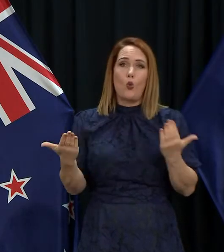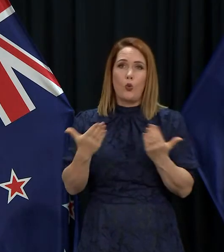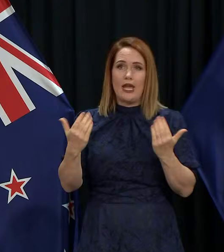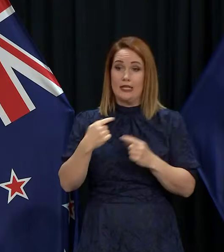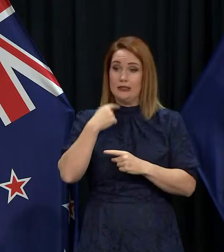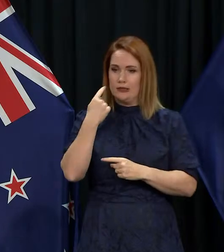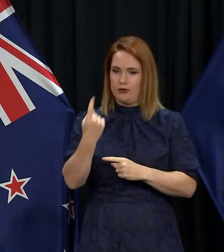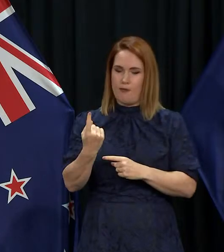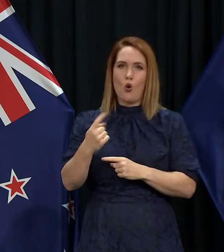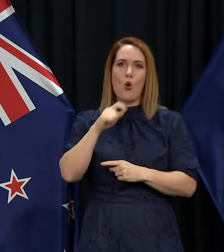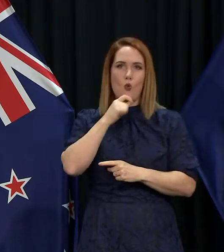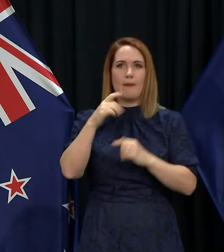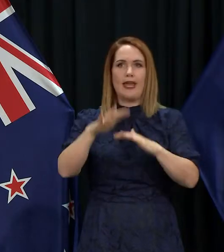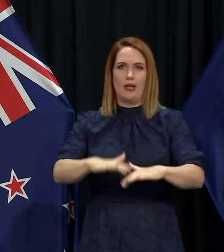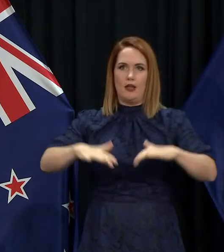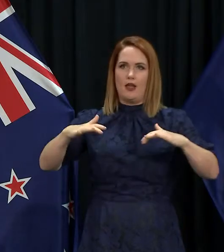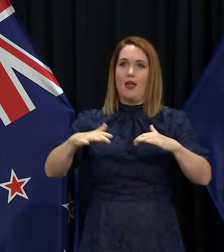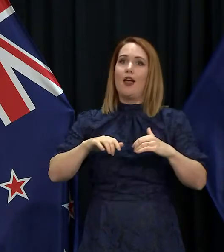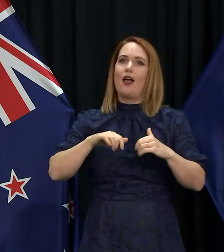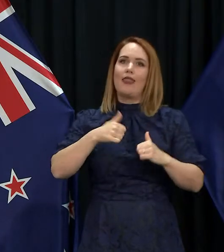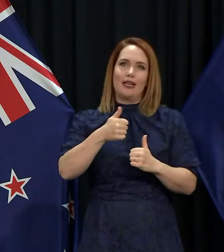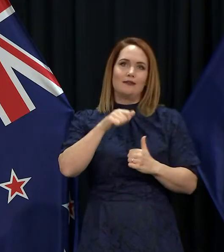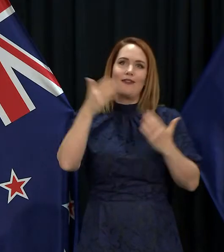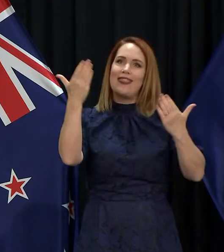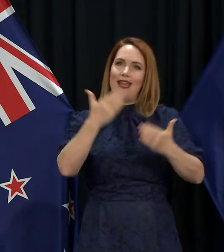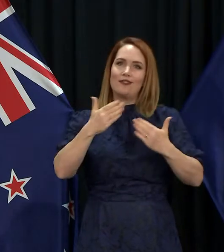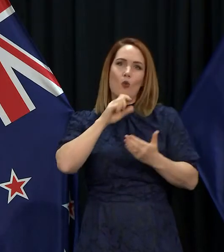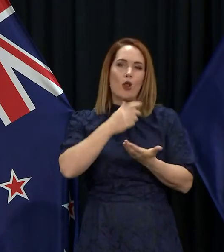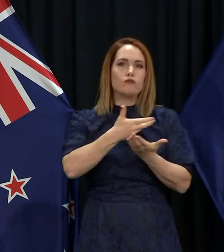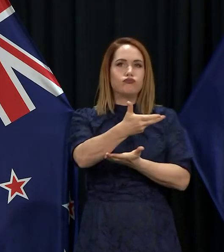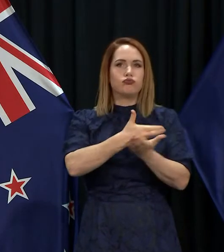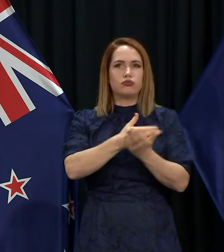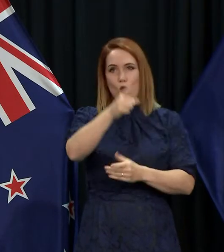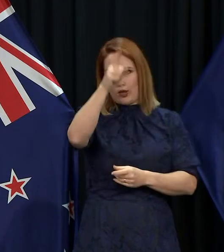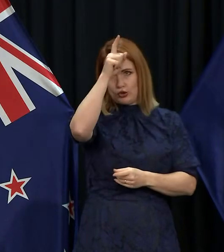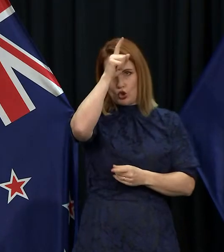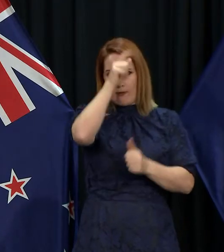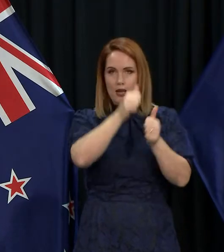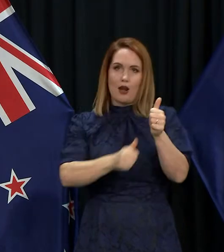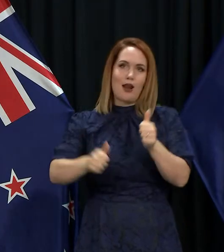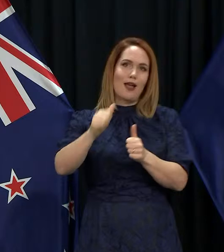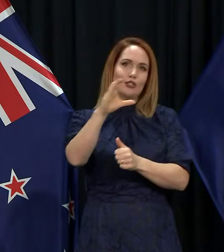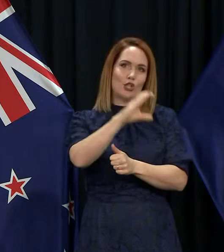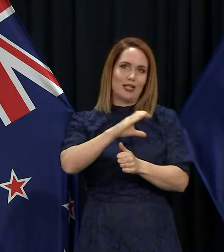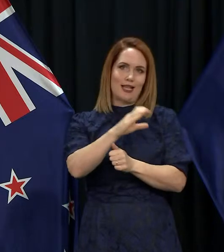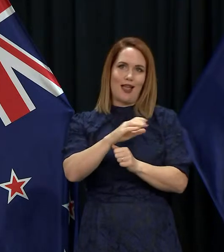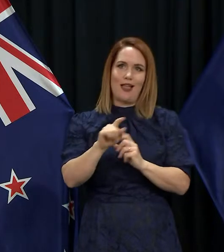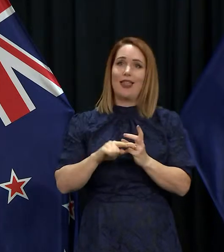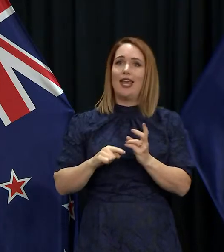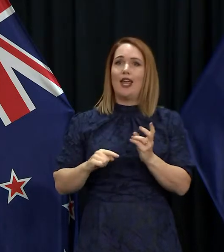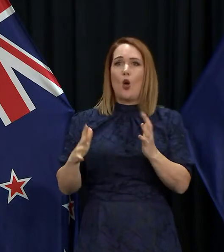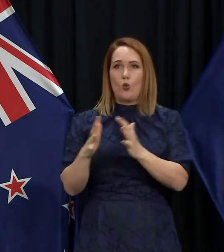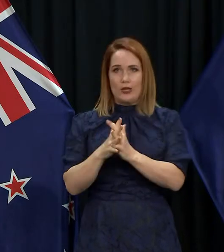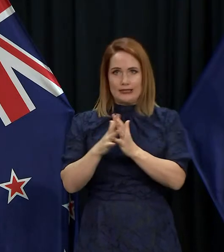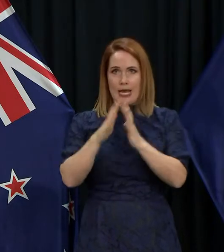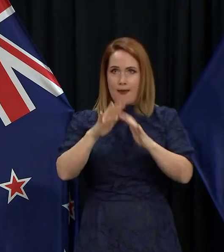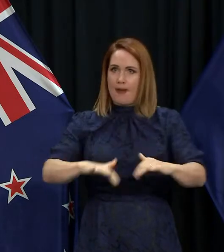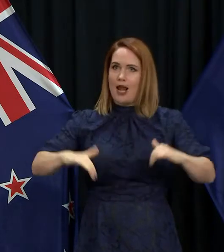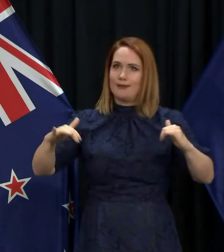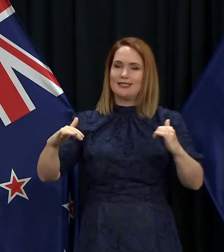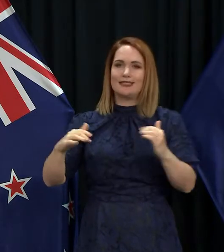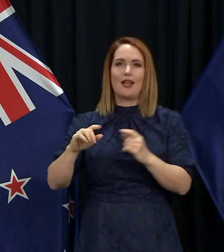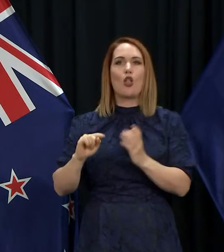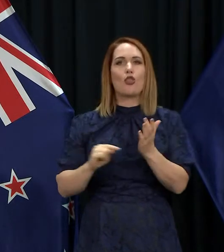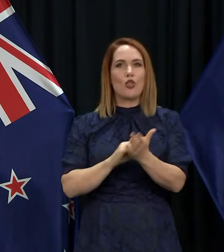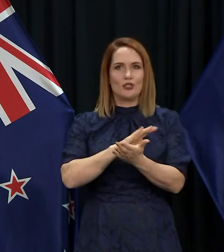German Chancellor. On Wednesday I am in the House again and on Thursday I have visits in Auckland. I'll ask